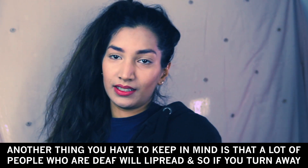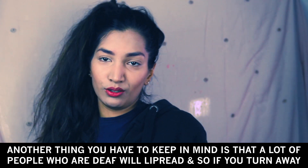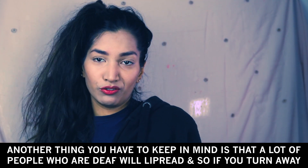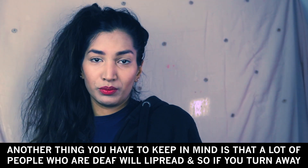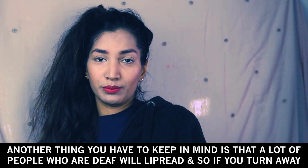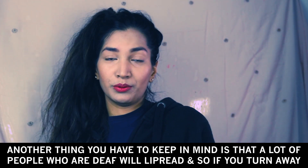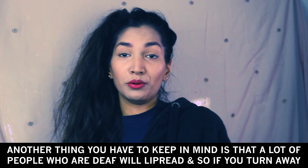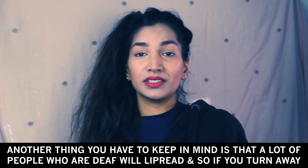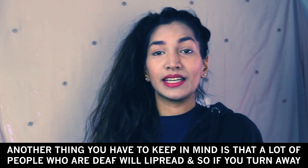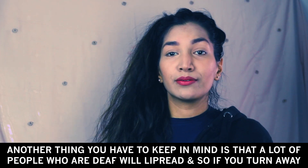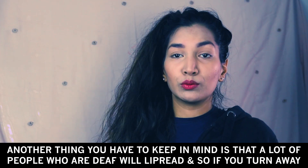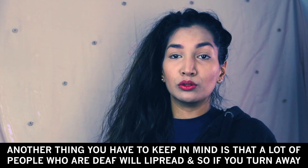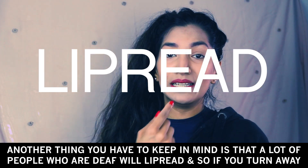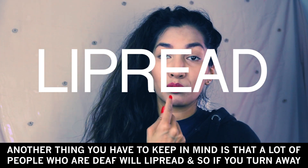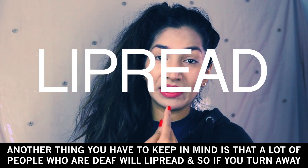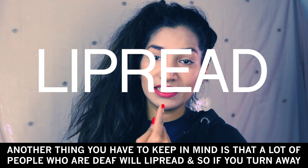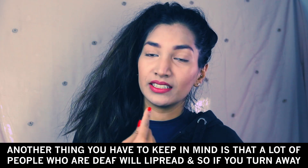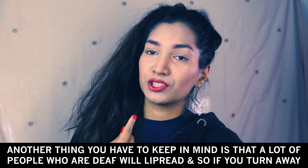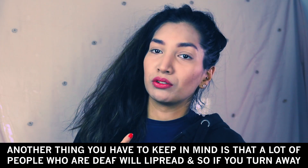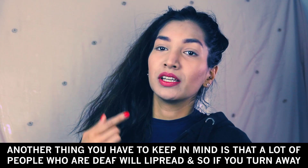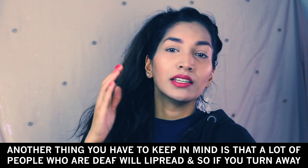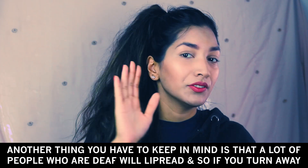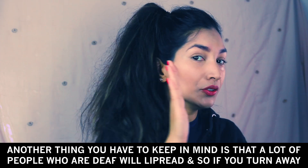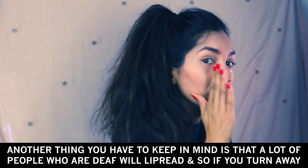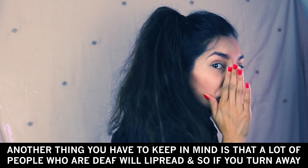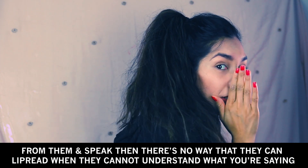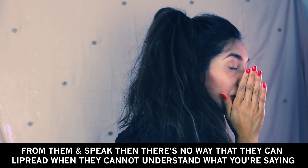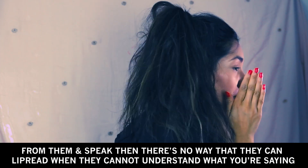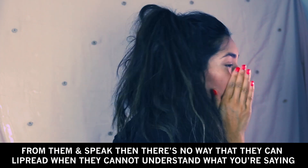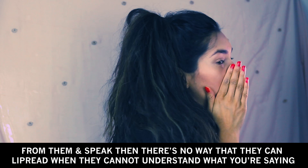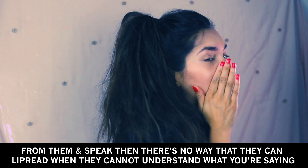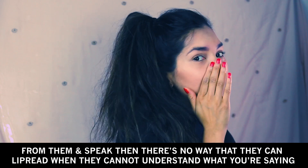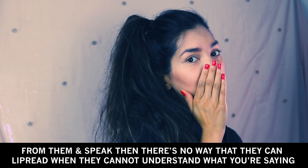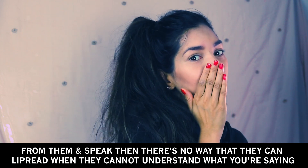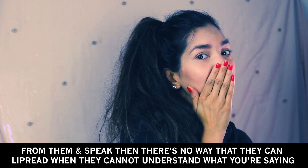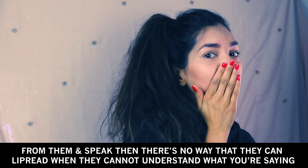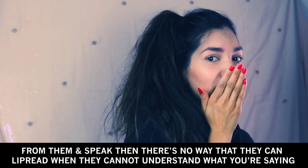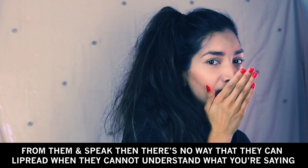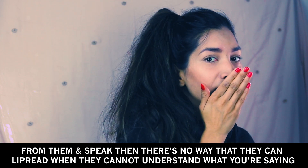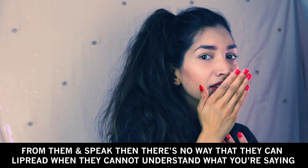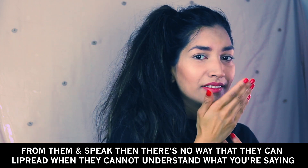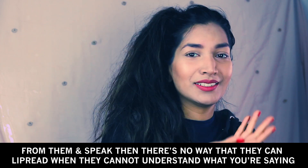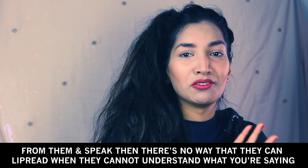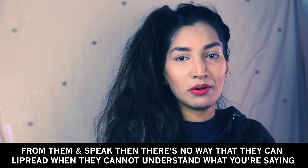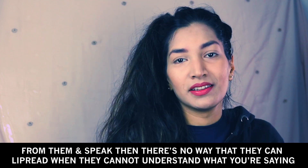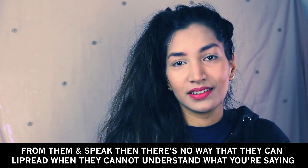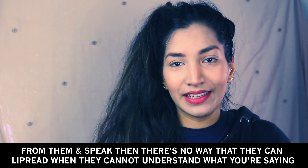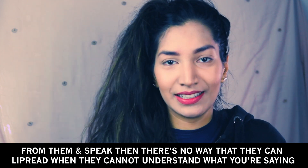that a lot of people who are deaf will lip read, and so if you turn away from them and speak, then there's no way that they can